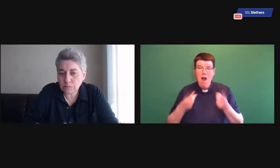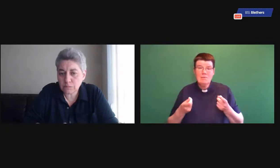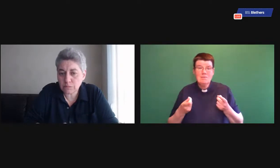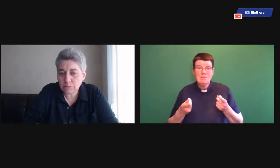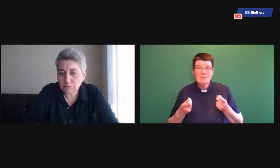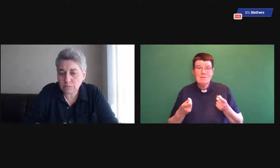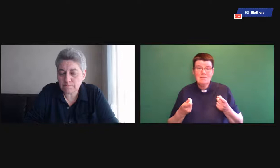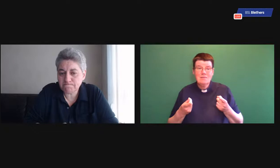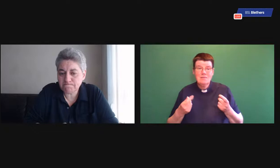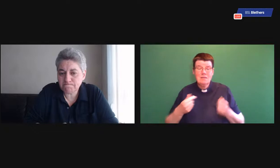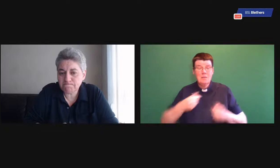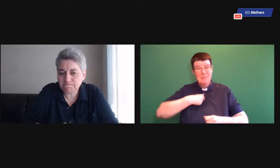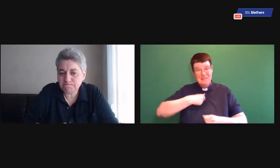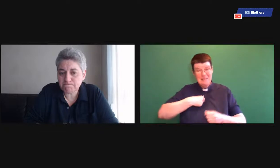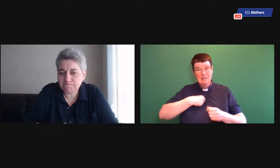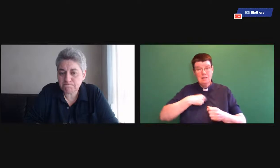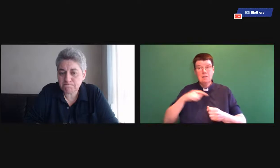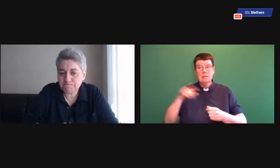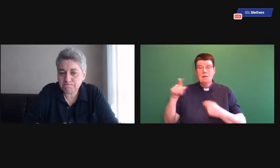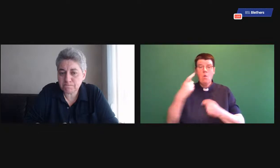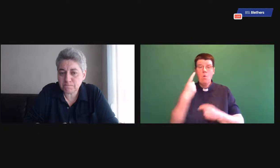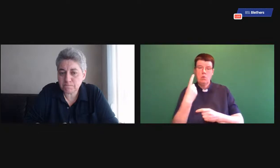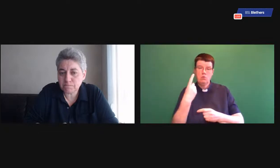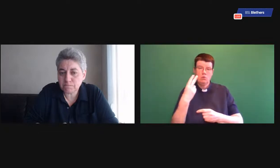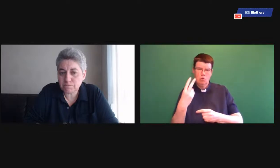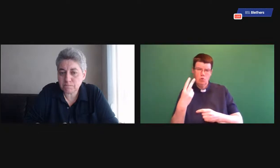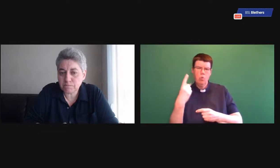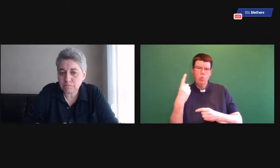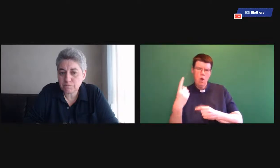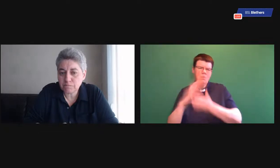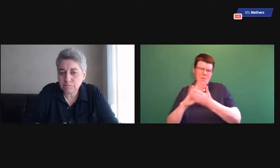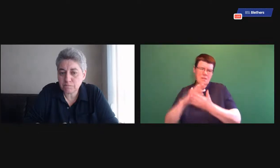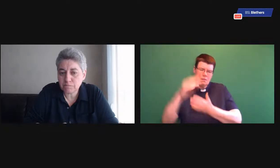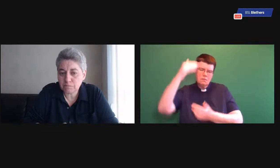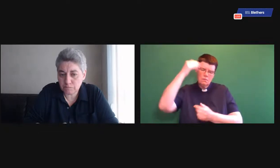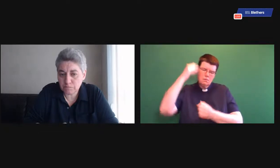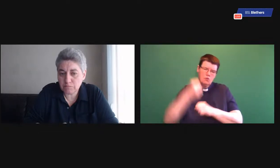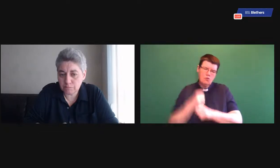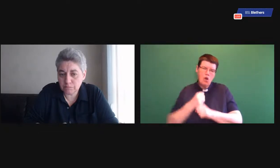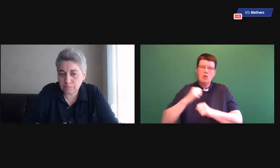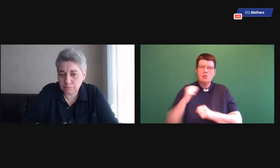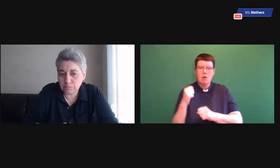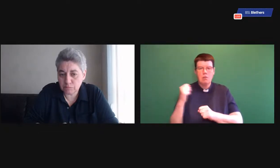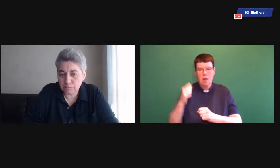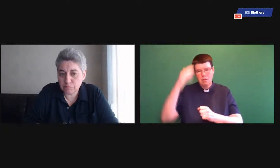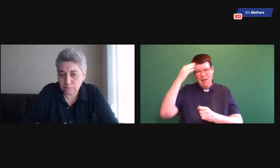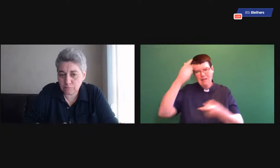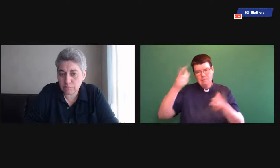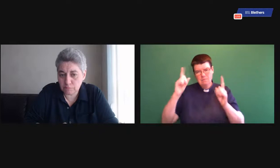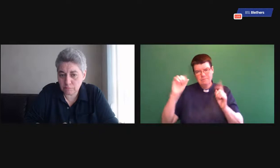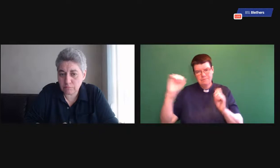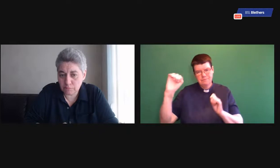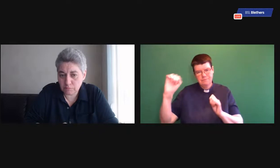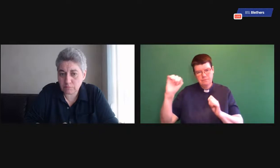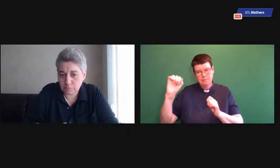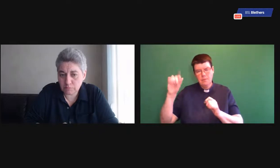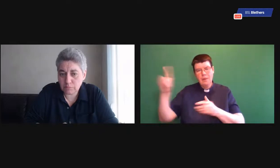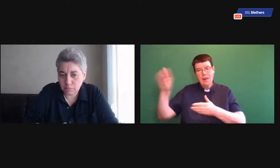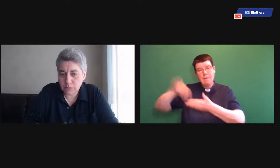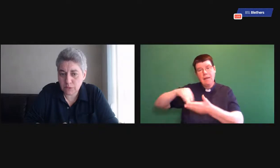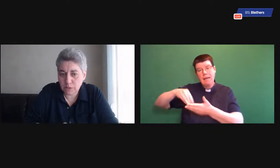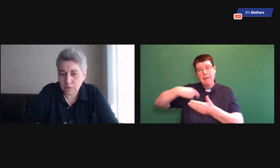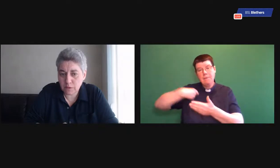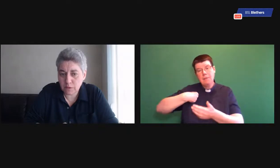put a square peg in a round hole. It's not going to work. But it would be nice if we could get um, some